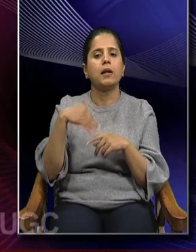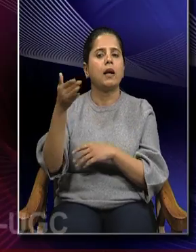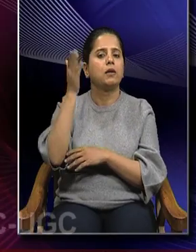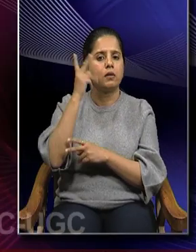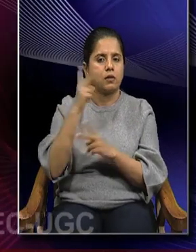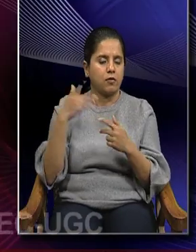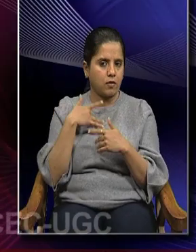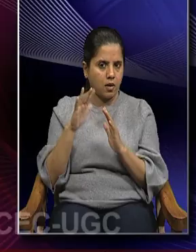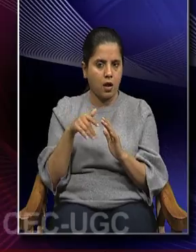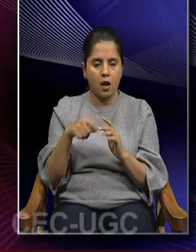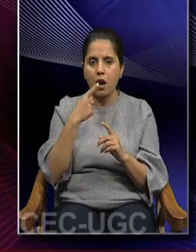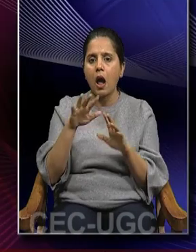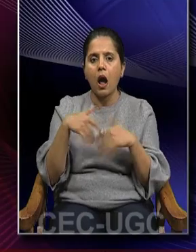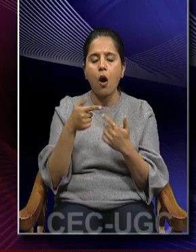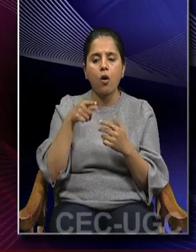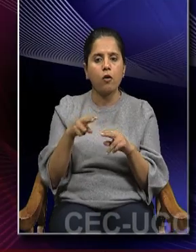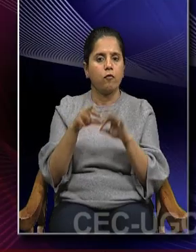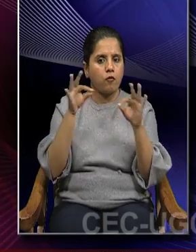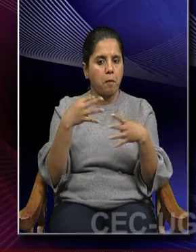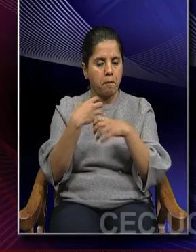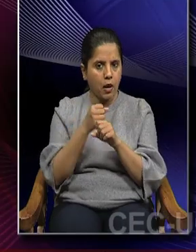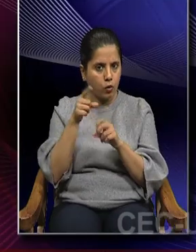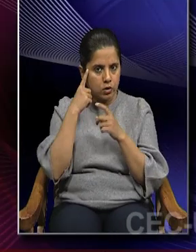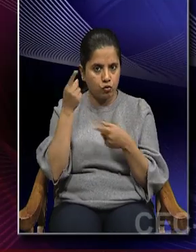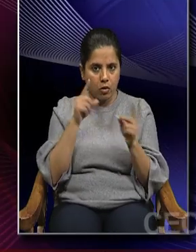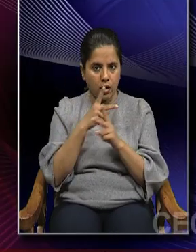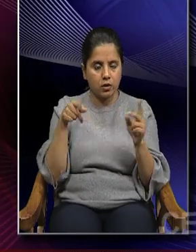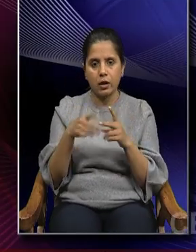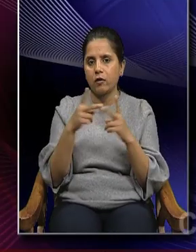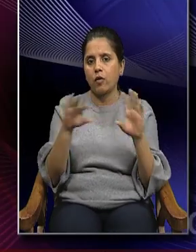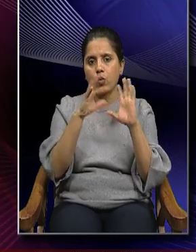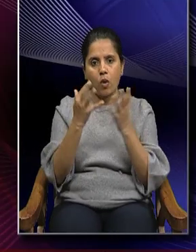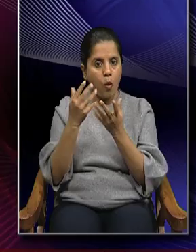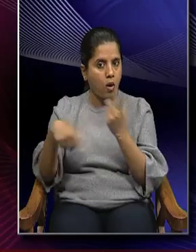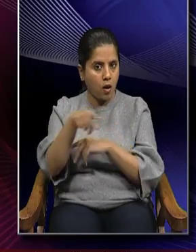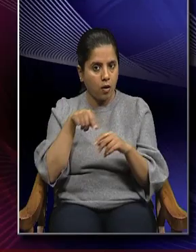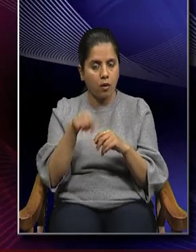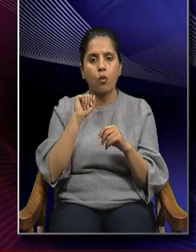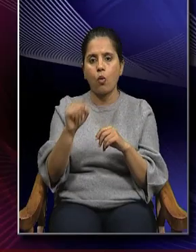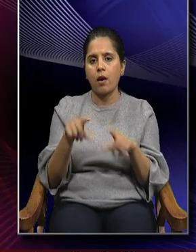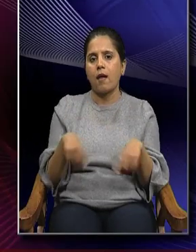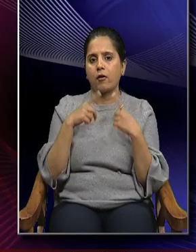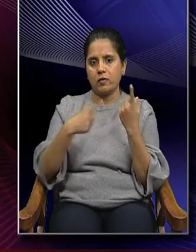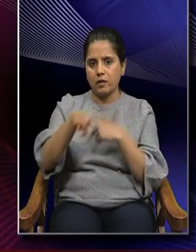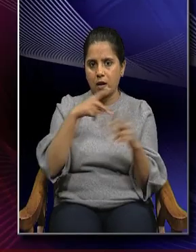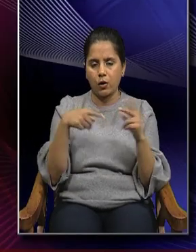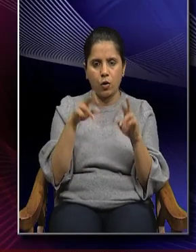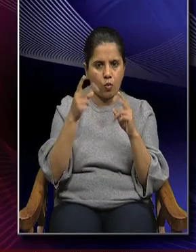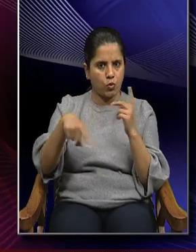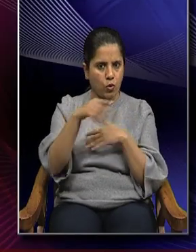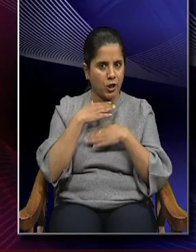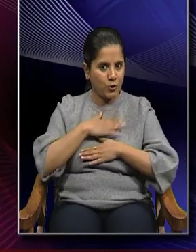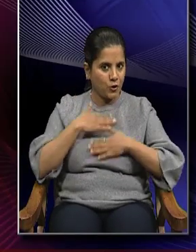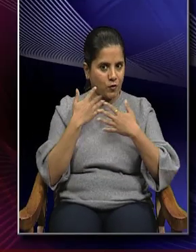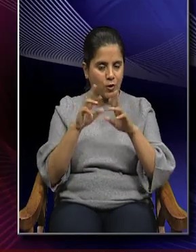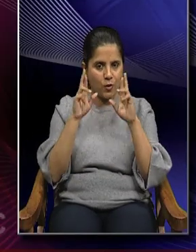of mine how to formulate your strategy according to different stages of product life cycle. I hope you must have